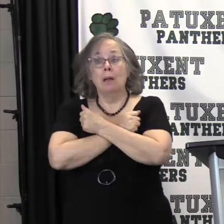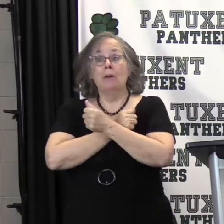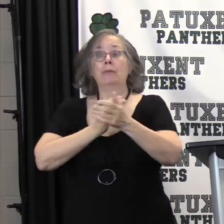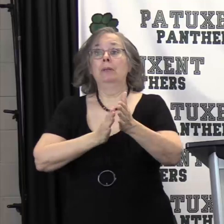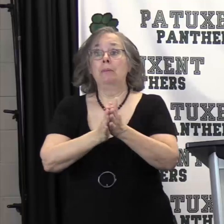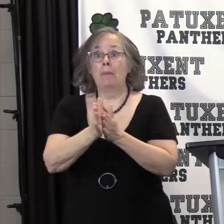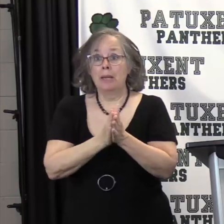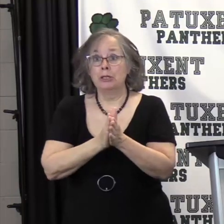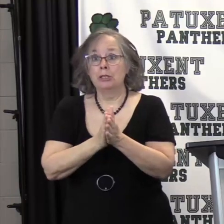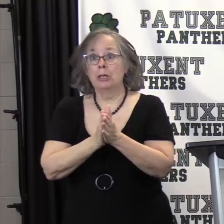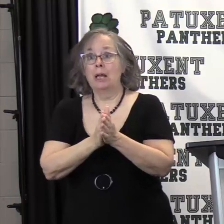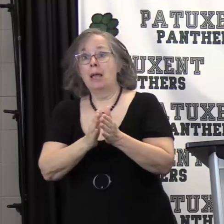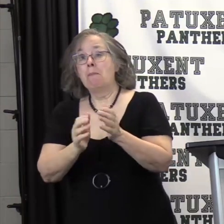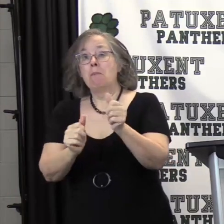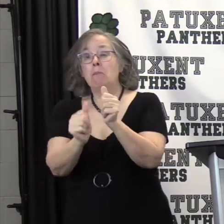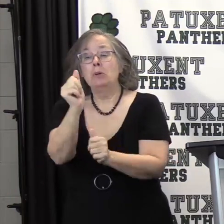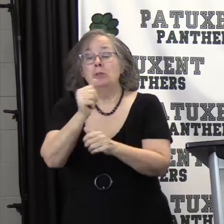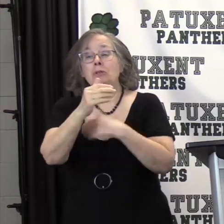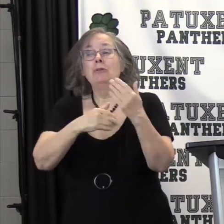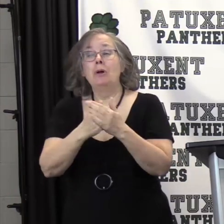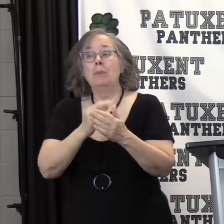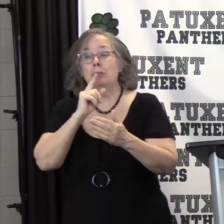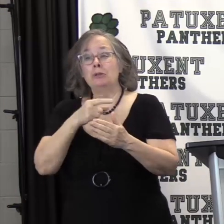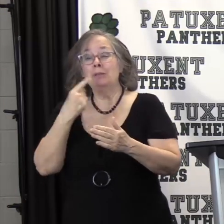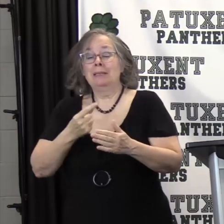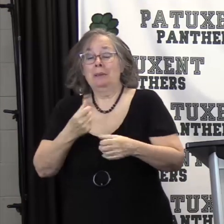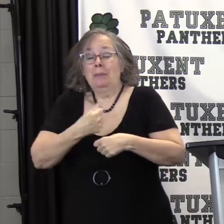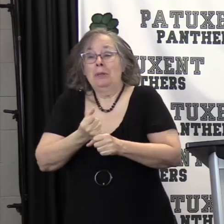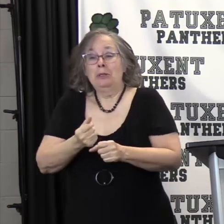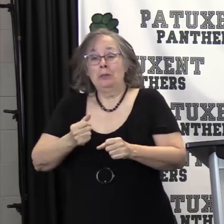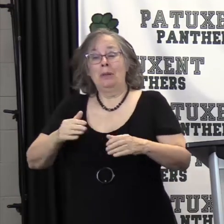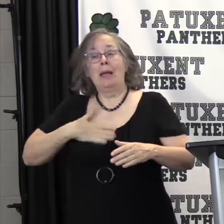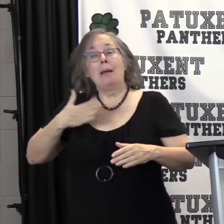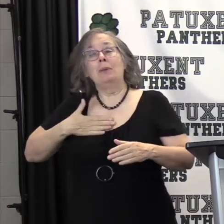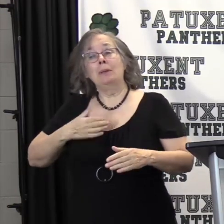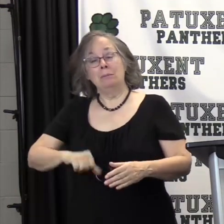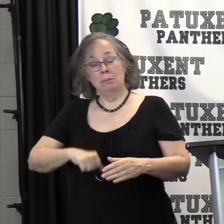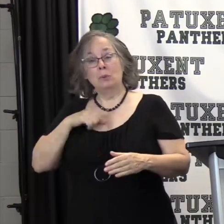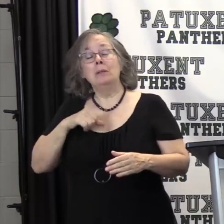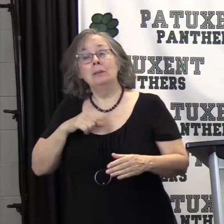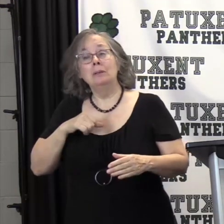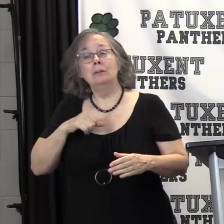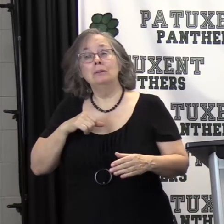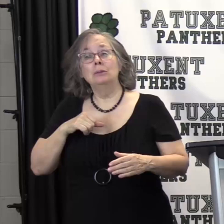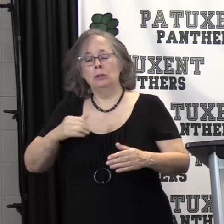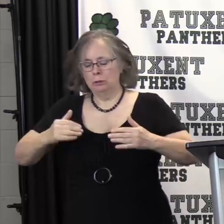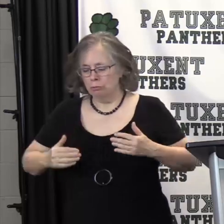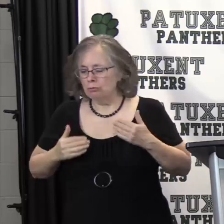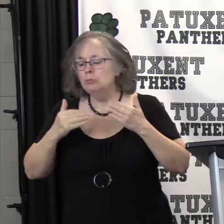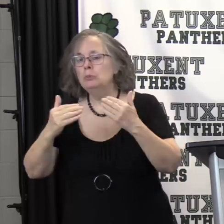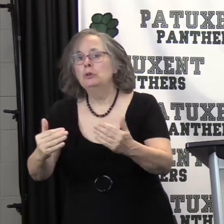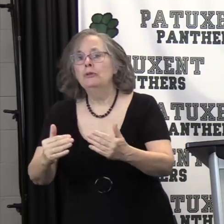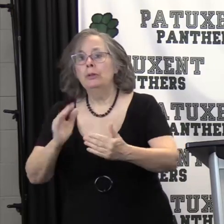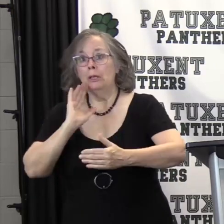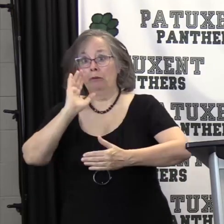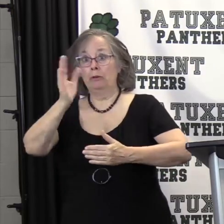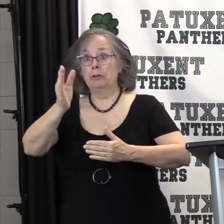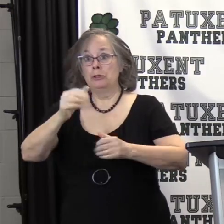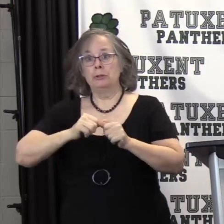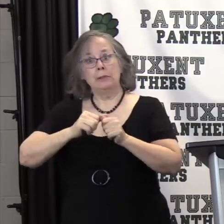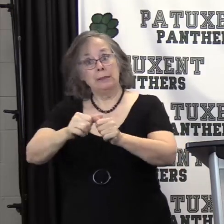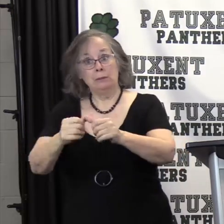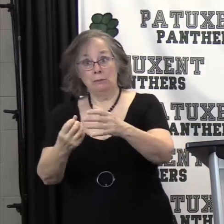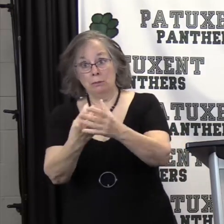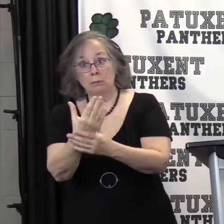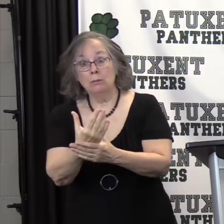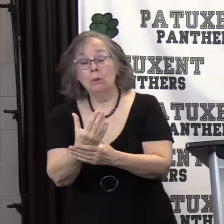passion. And above all, make sure it is something that makes you happy and proud. So move forward to your future and continue to